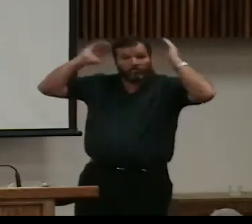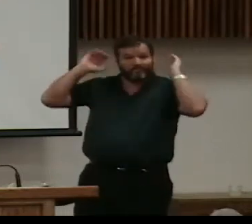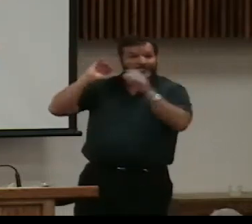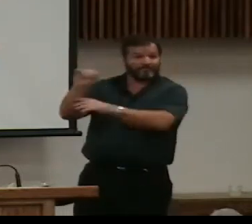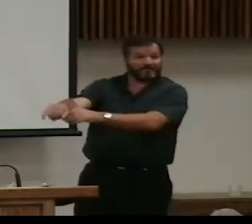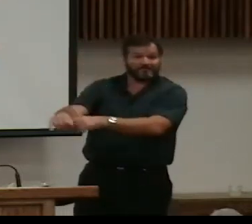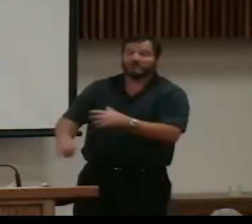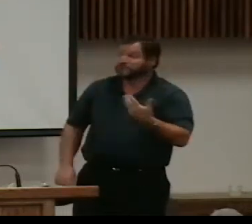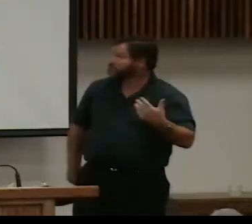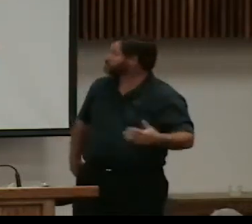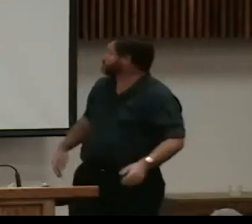Overwhelmed.